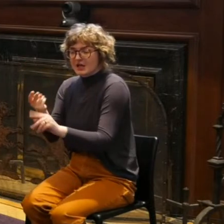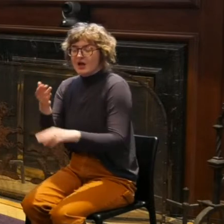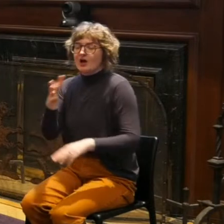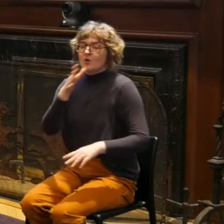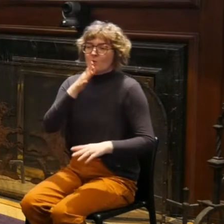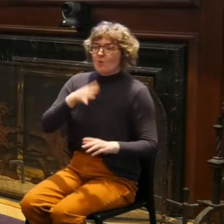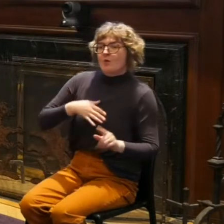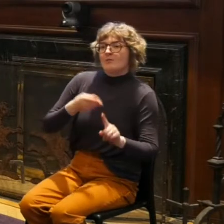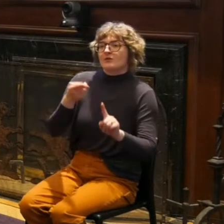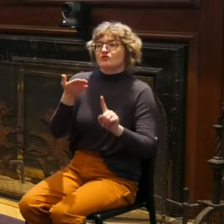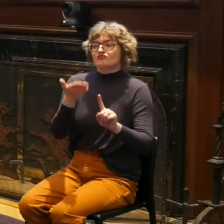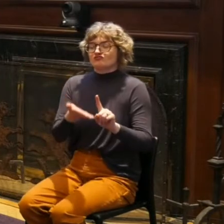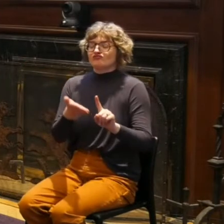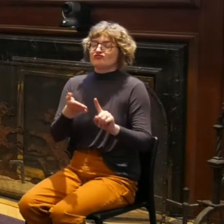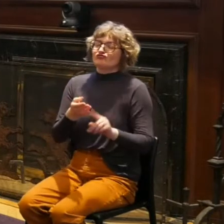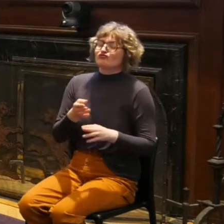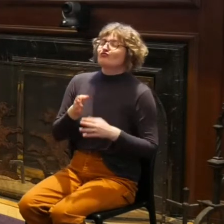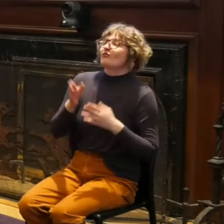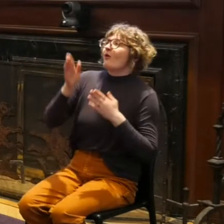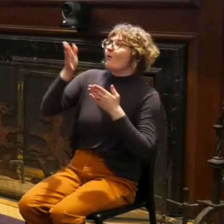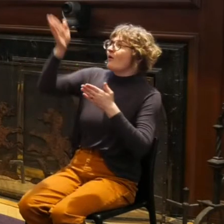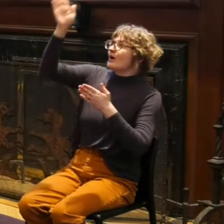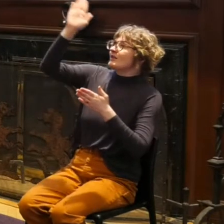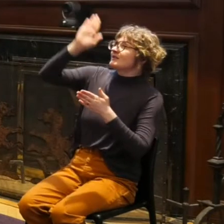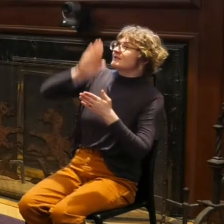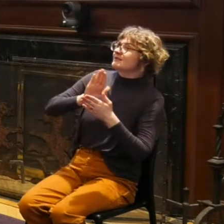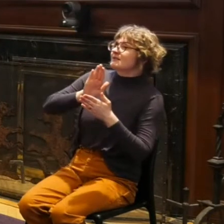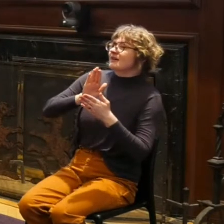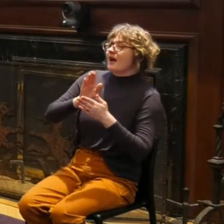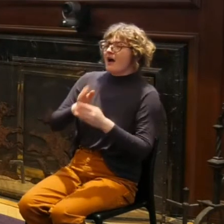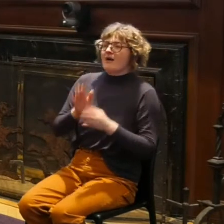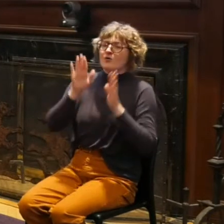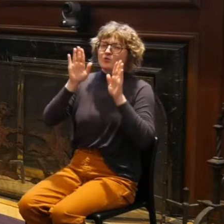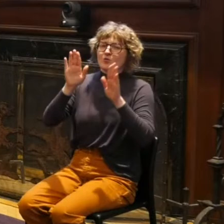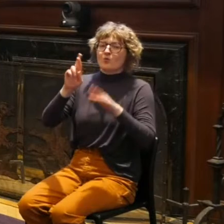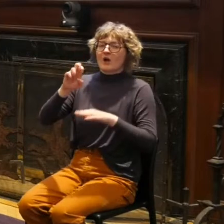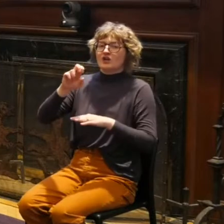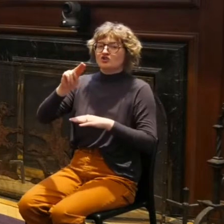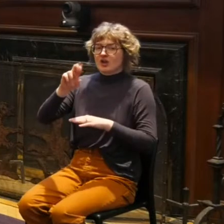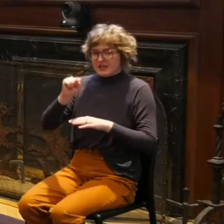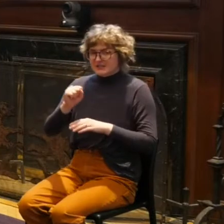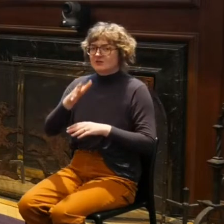the righteousness of God, a righteous woman. Amen.